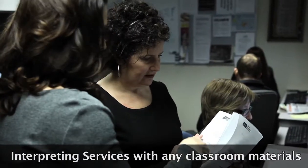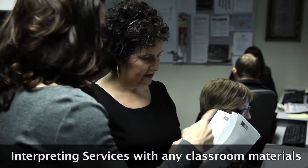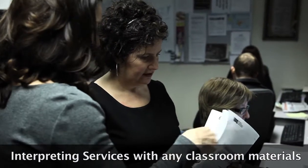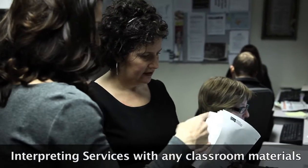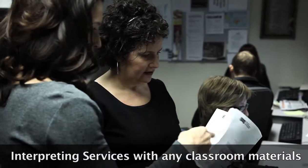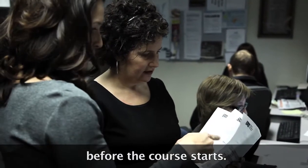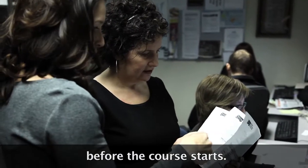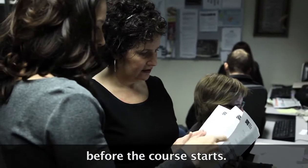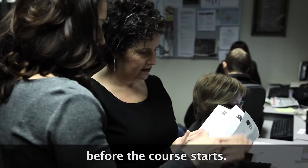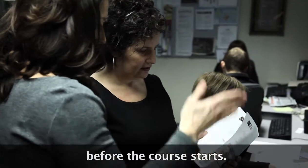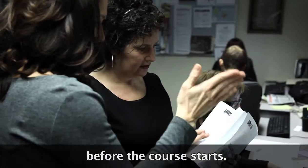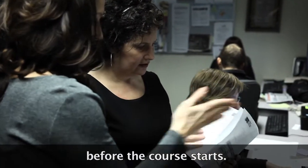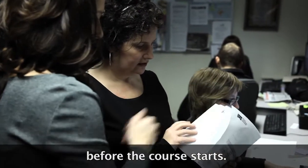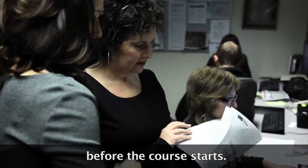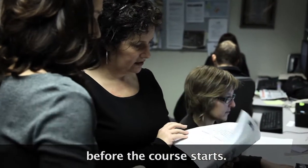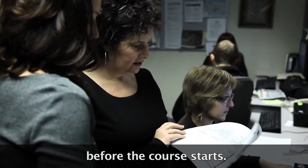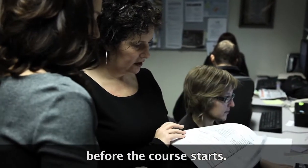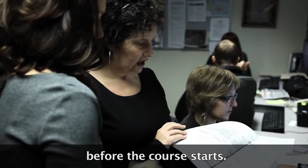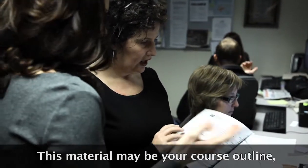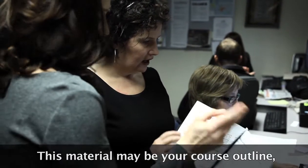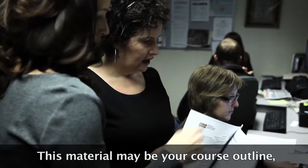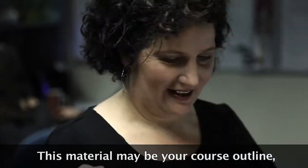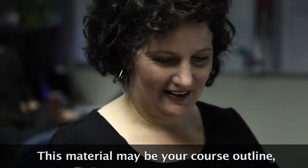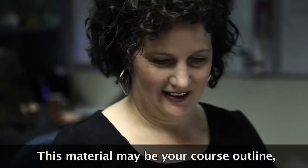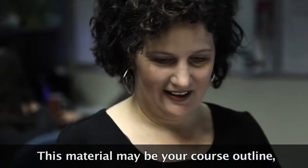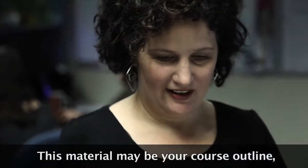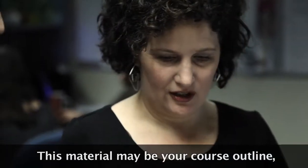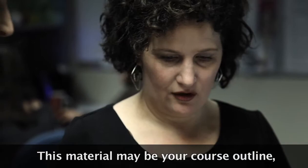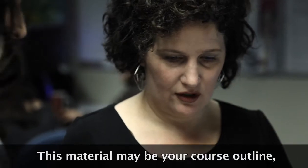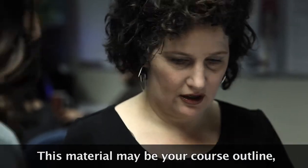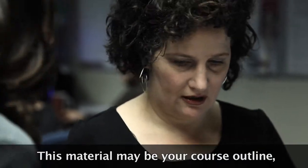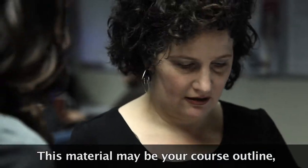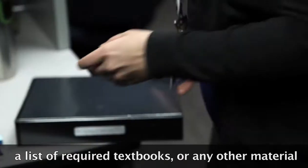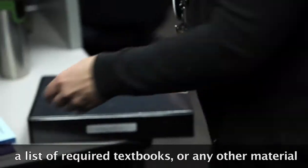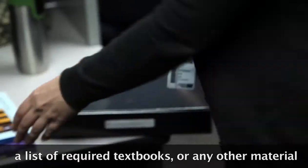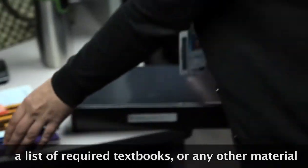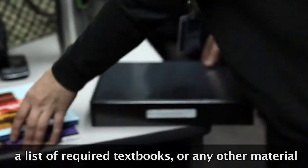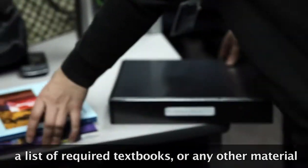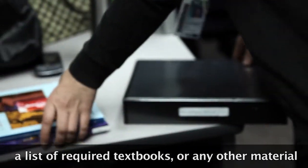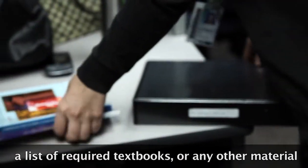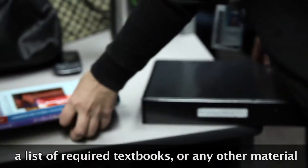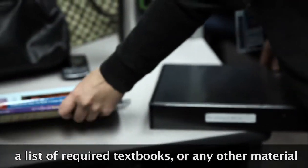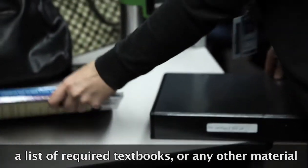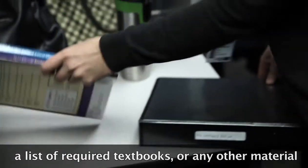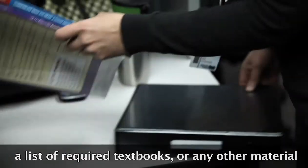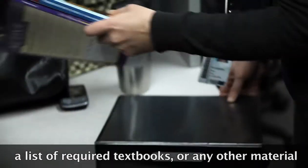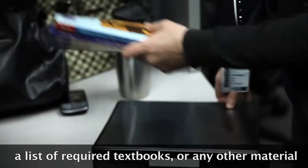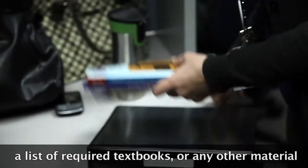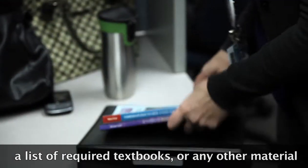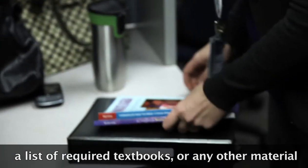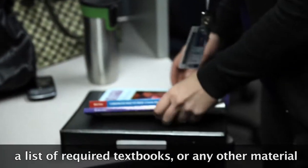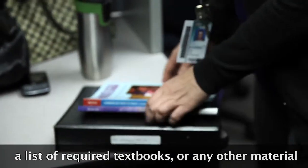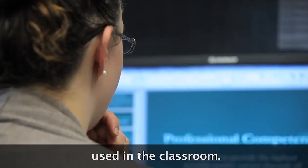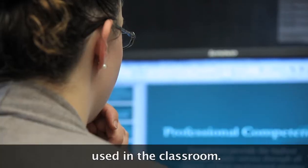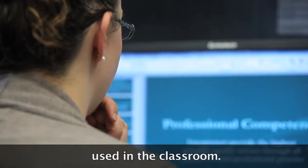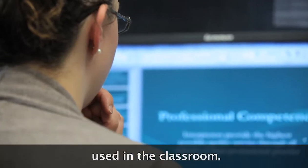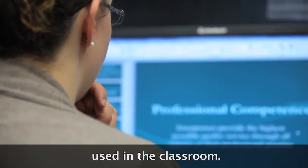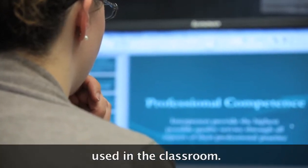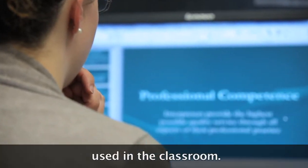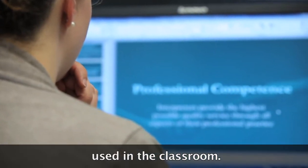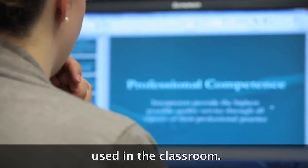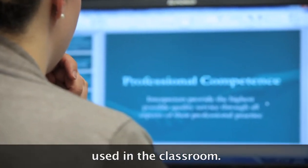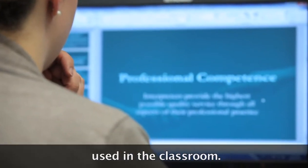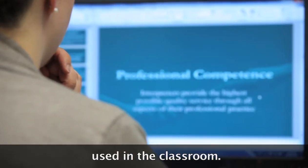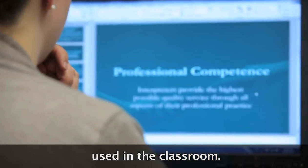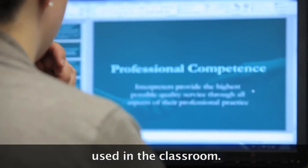classroom materials before the course starts. This material may be your course outline, a list of required textbooks, or any other